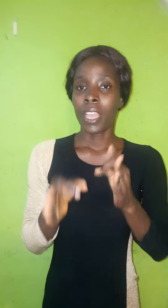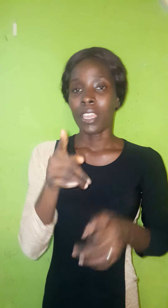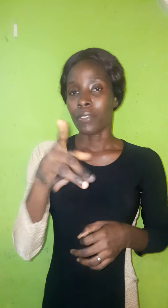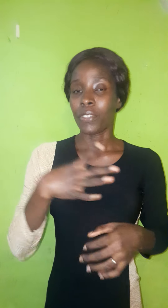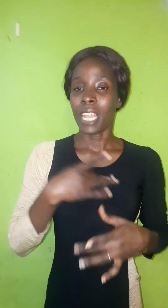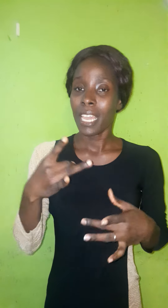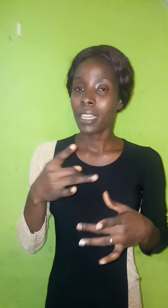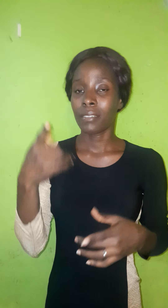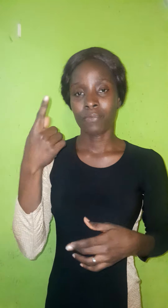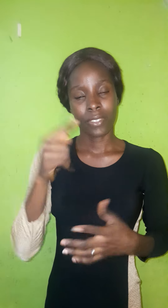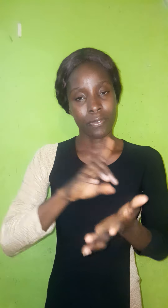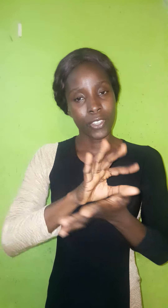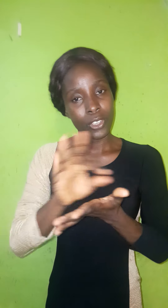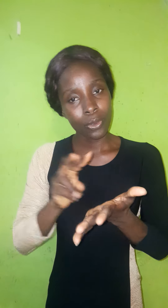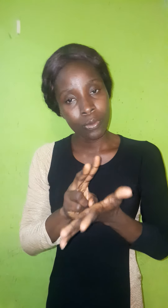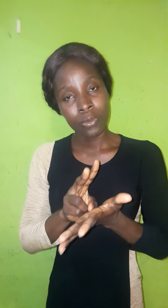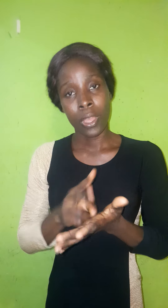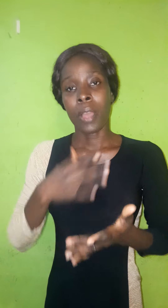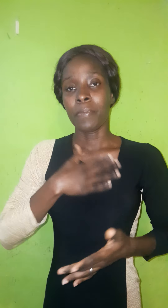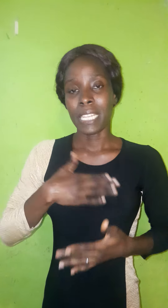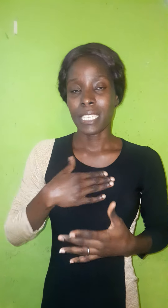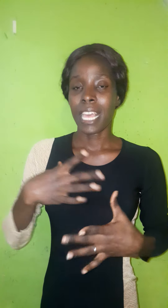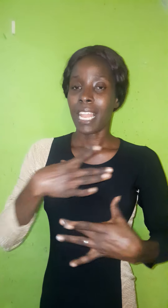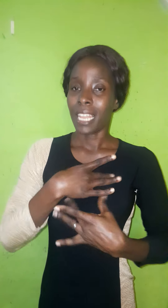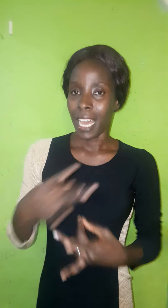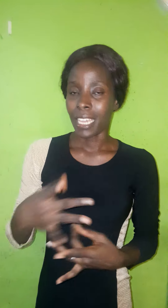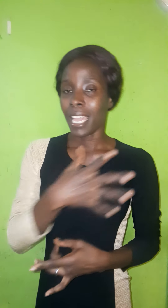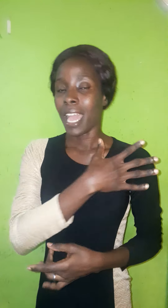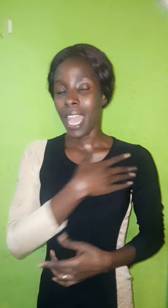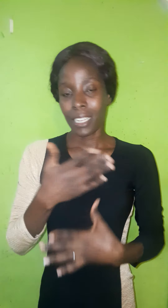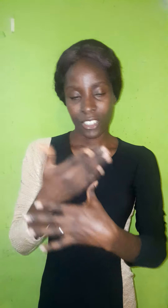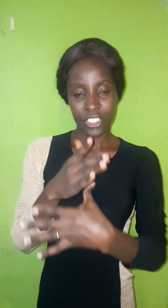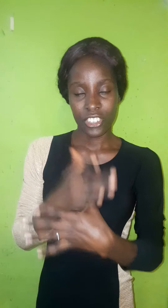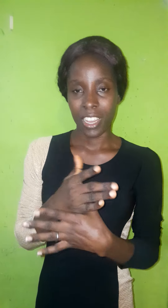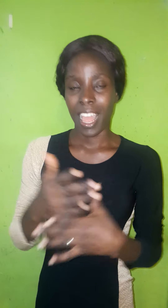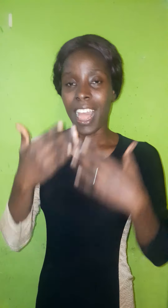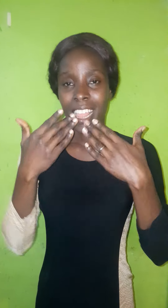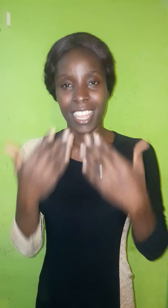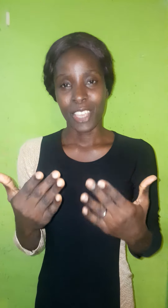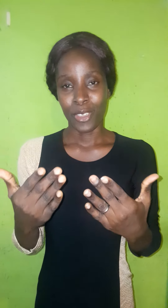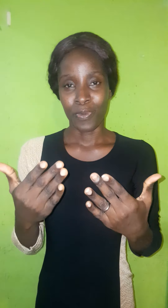If you like the video, please like and share. Thank you.